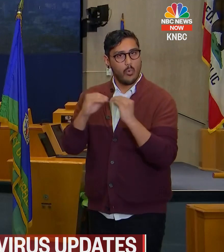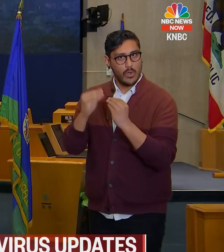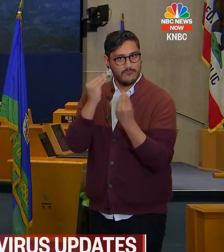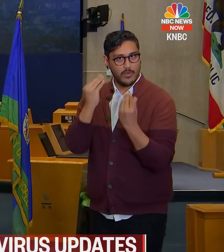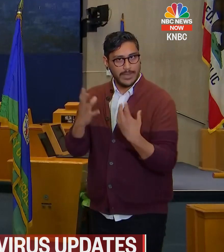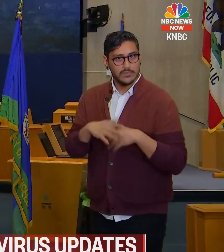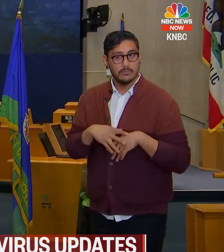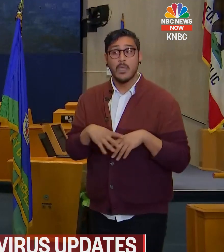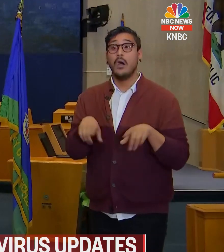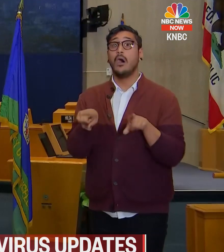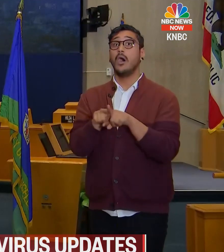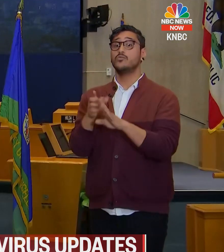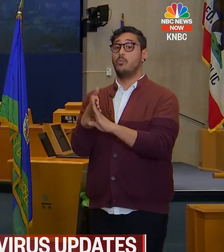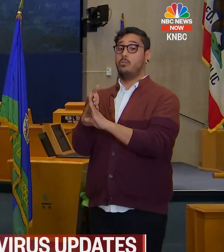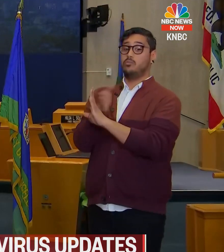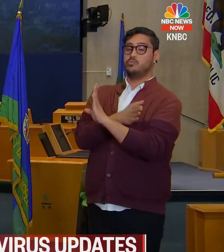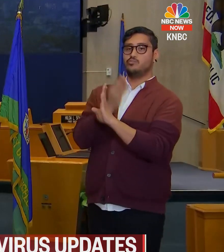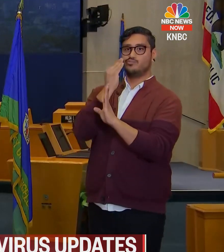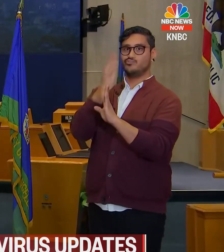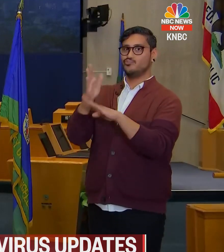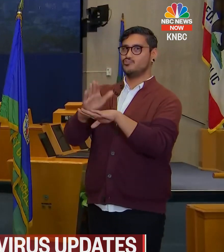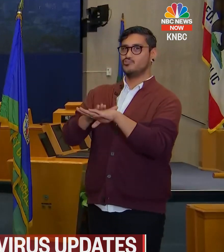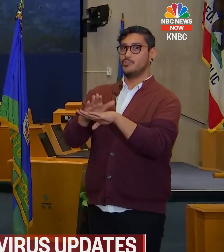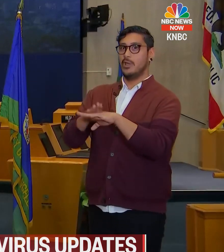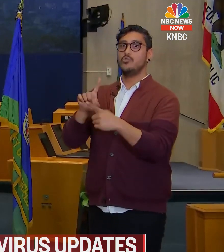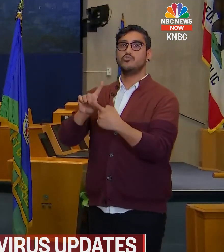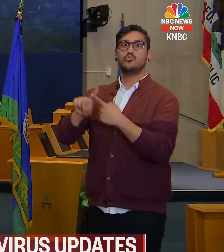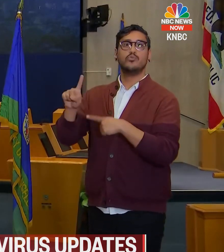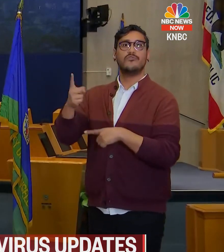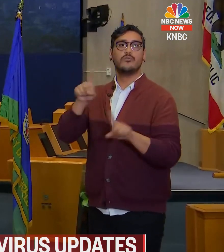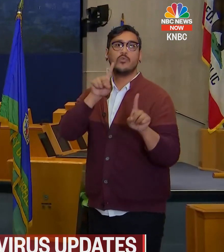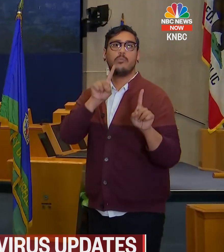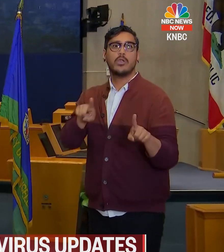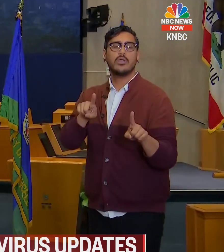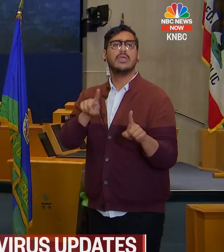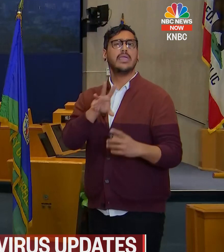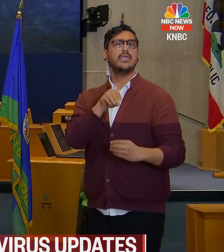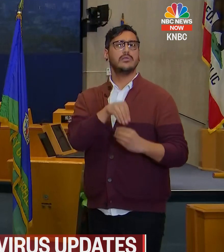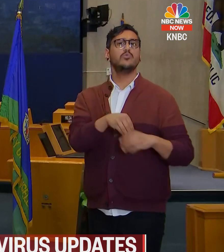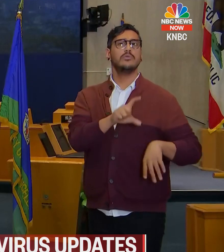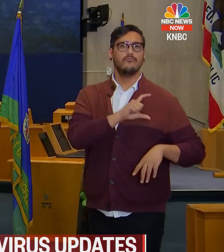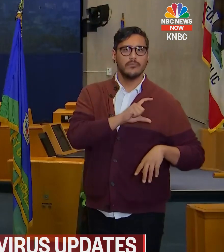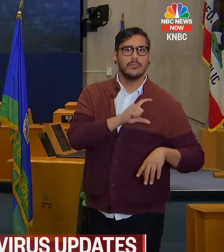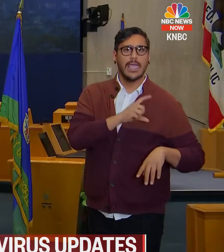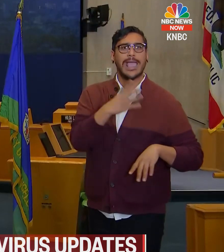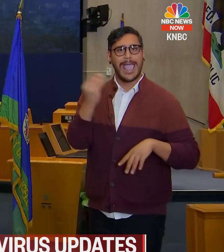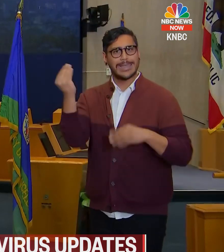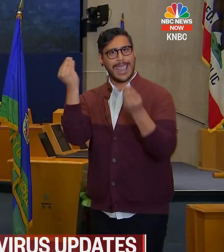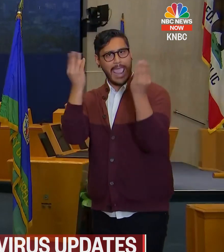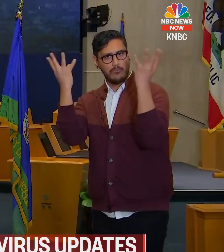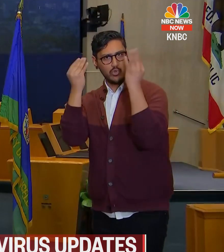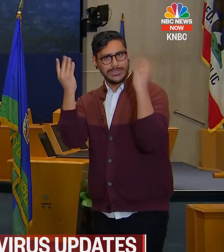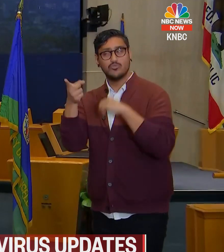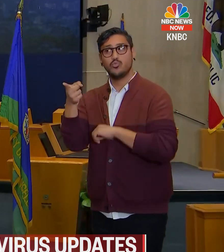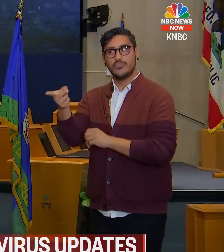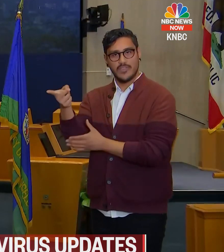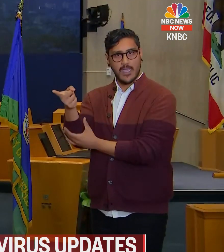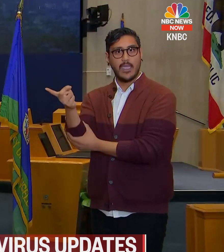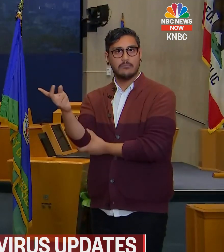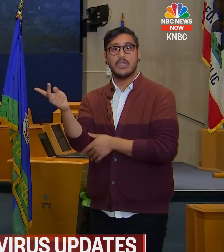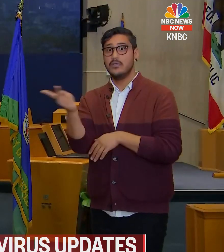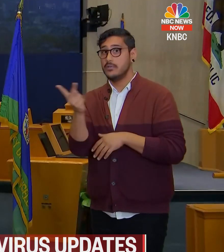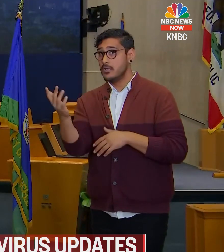giving them advanced notification to our first responders, including our law enforcement and ambulance providers, so they can be aware